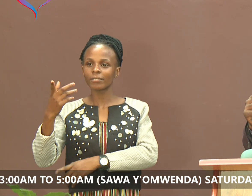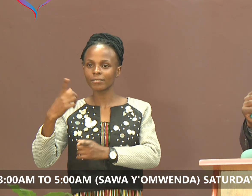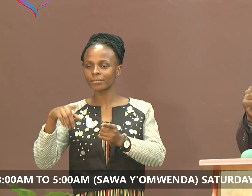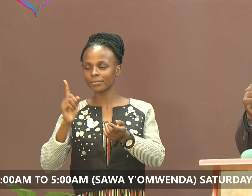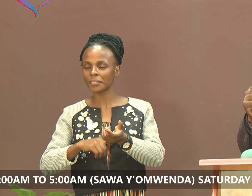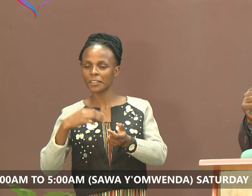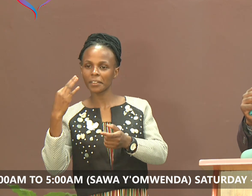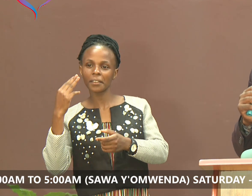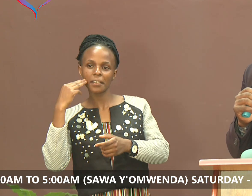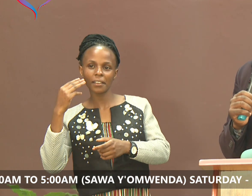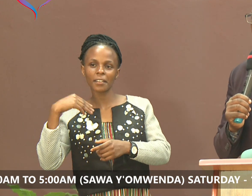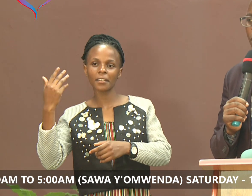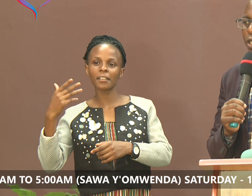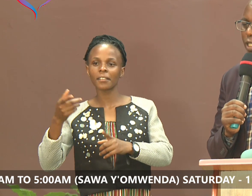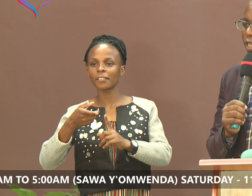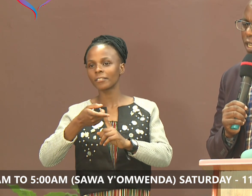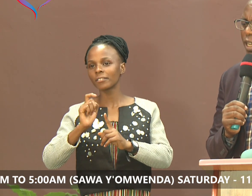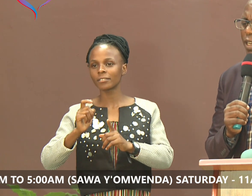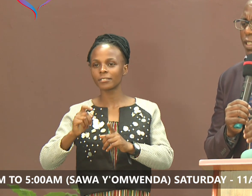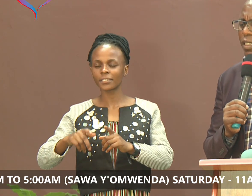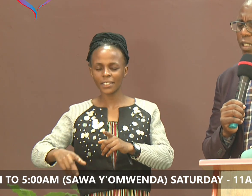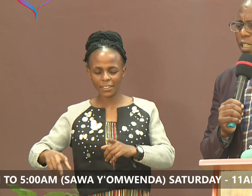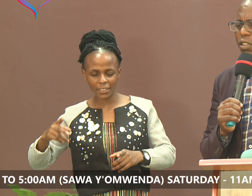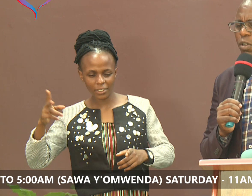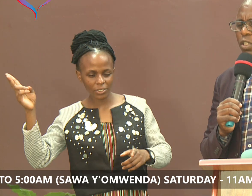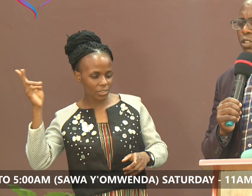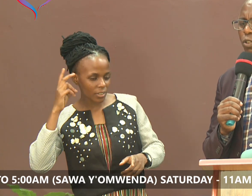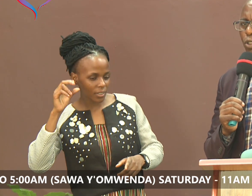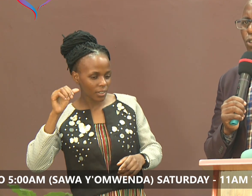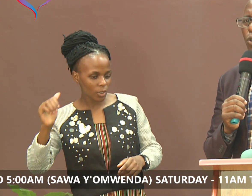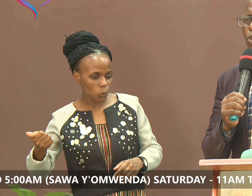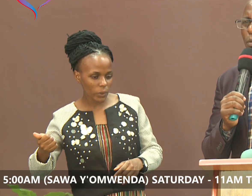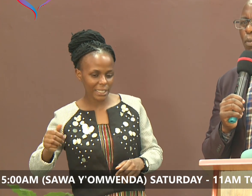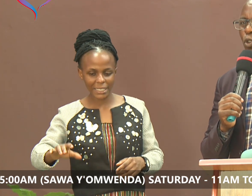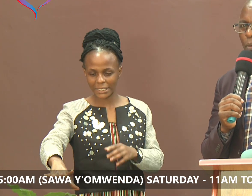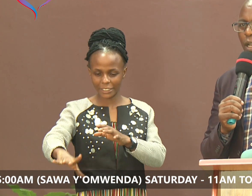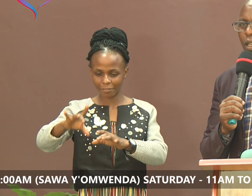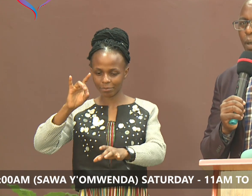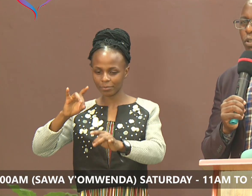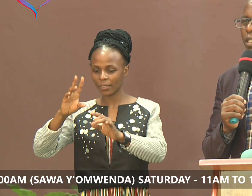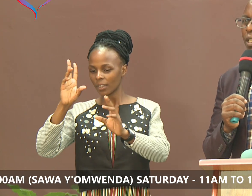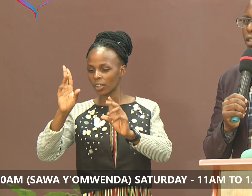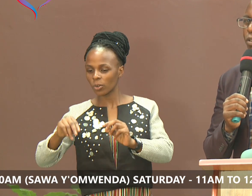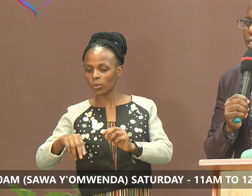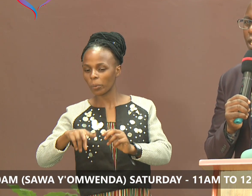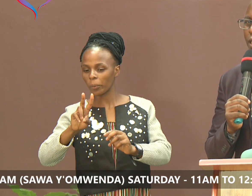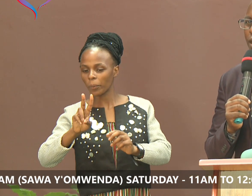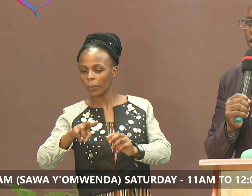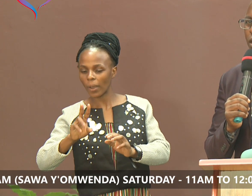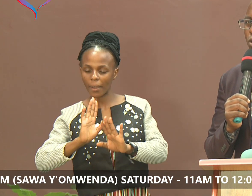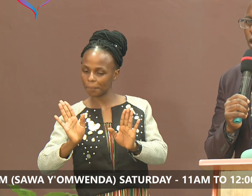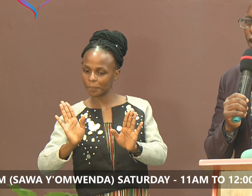buli mwezi. And you're listening critically and analyzing. You tole mu munyoma, but you're listening